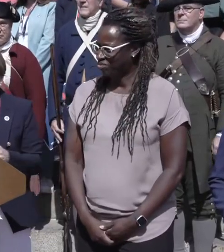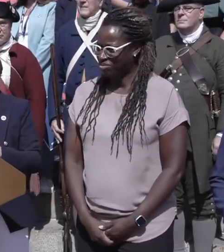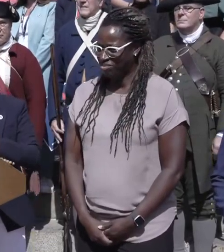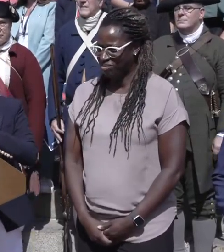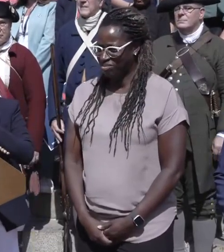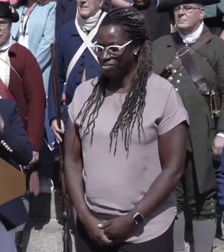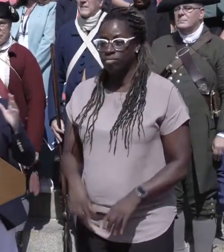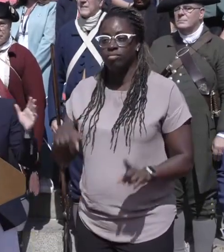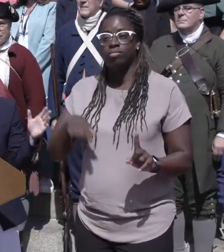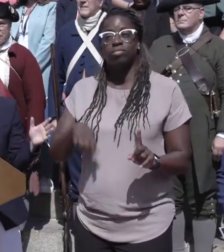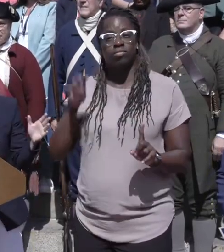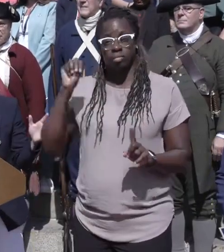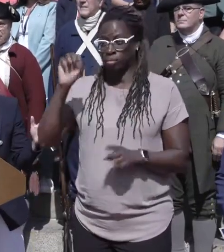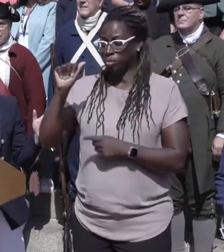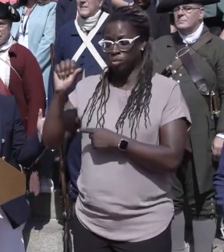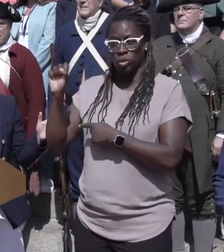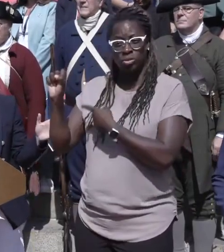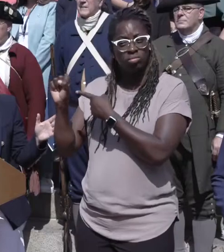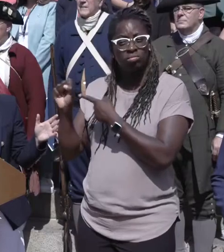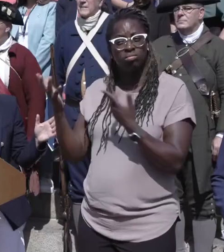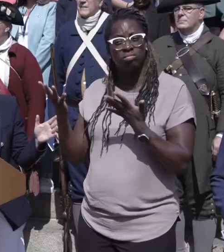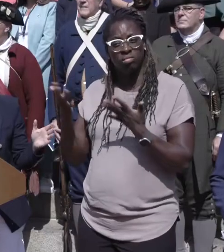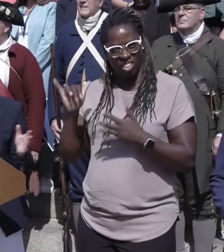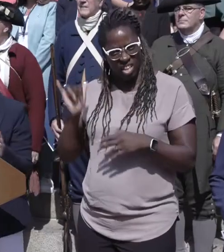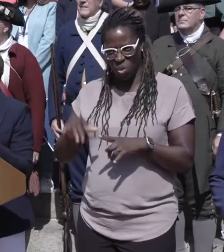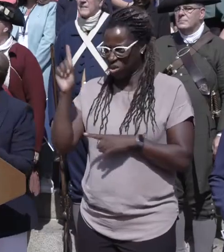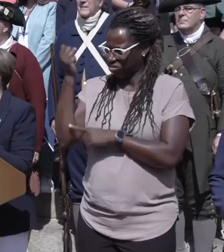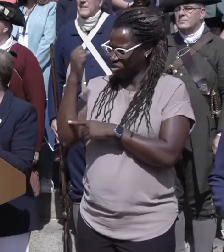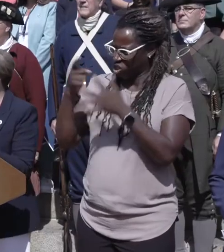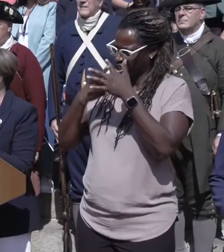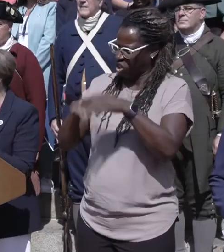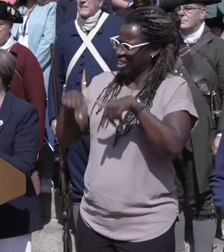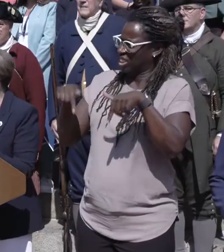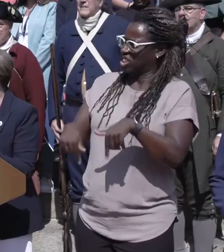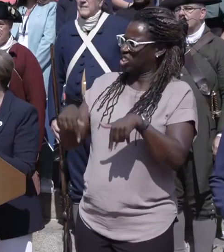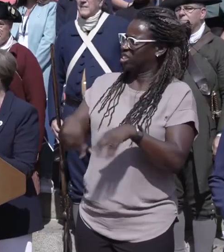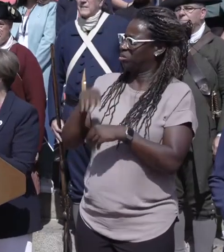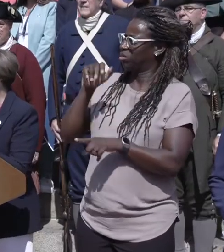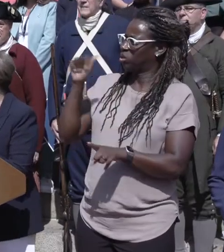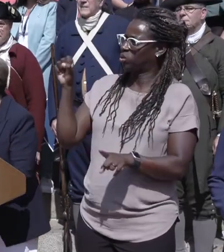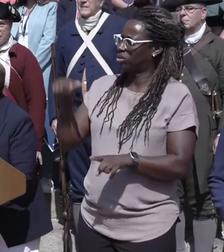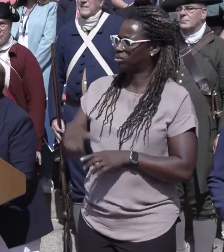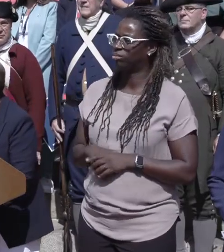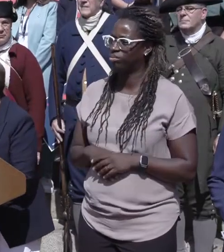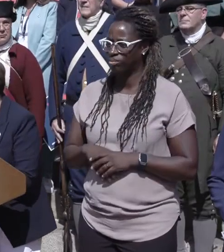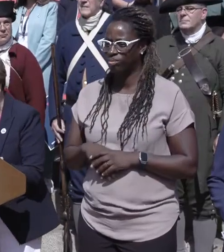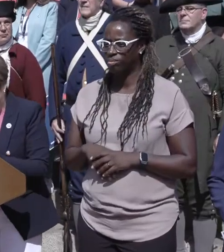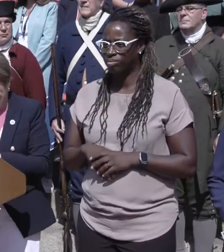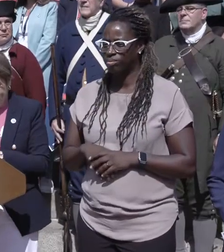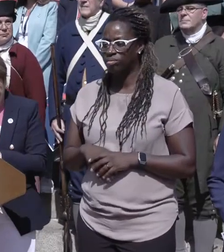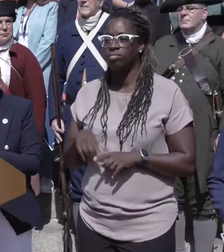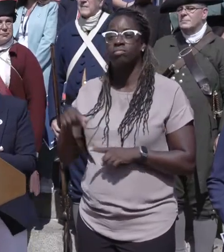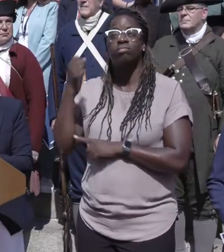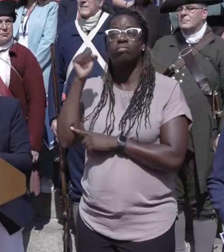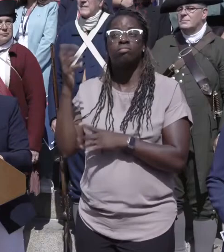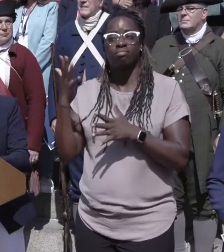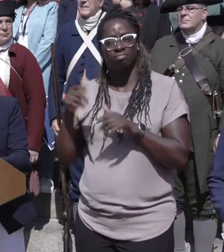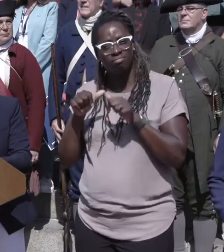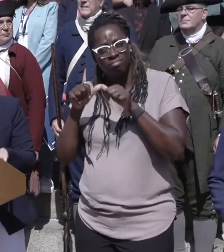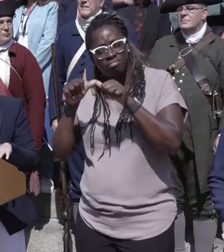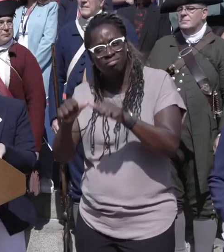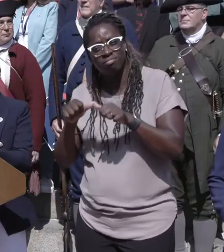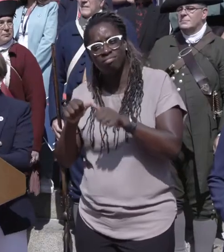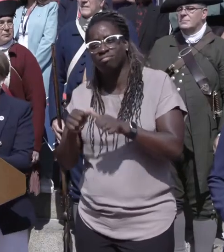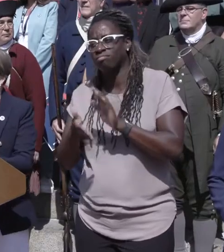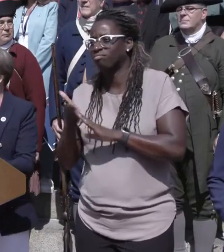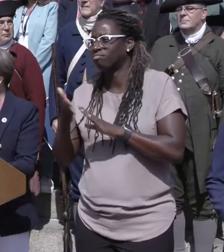Massachusetts, where the revolution began and where the revolution continues.